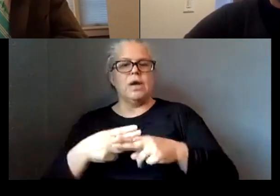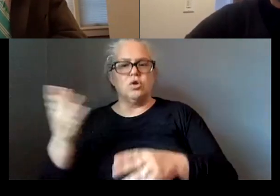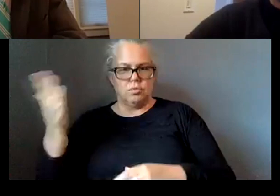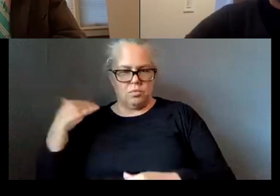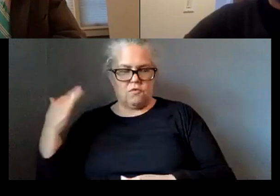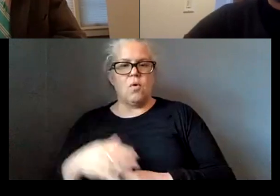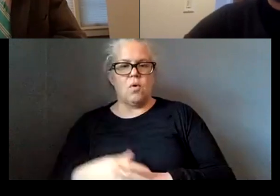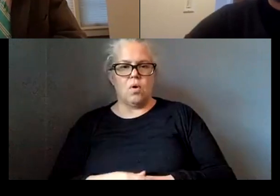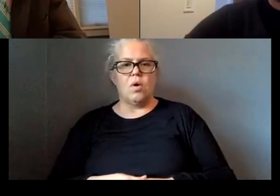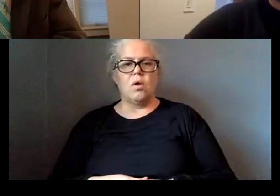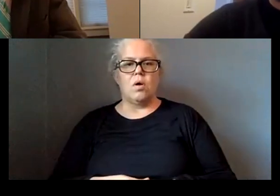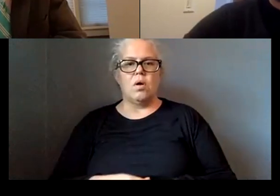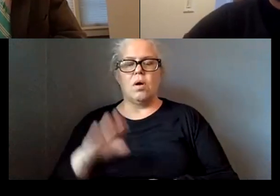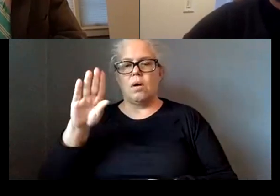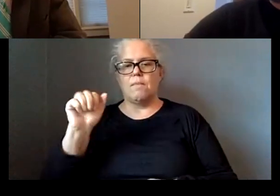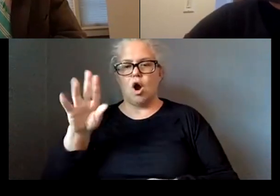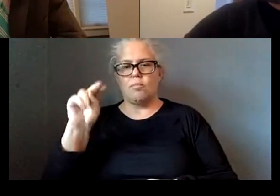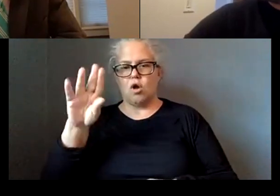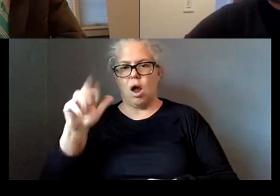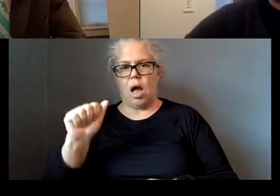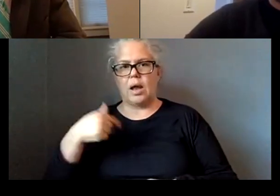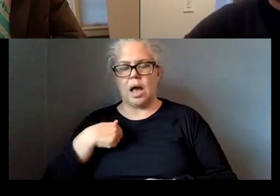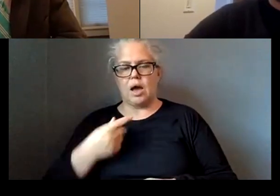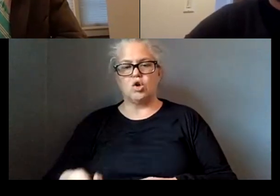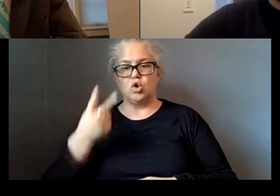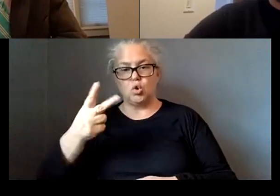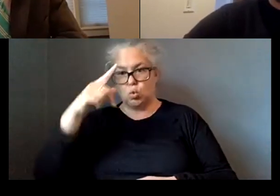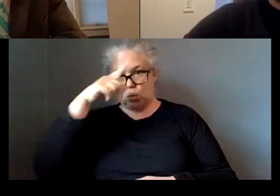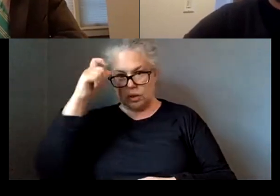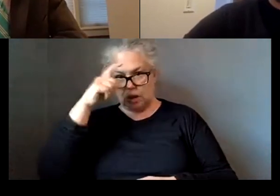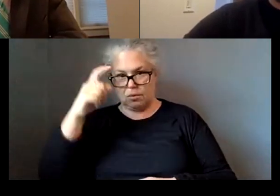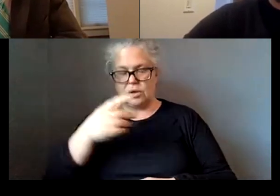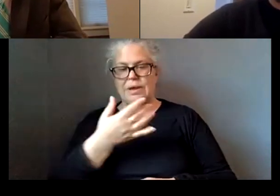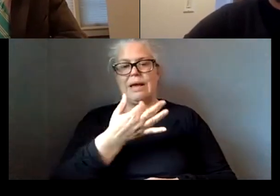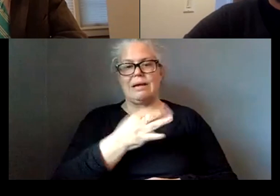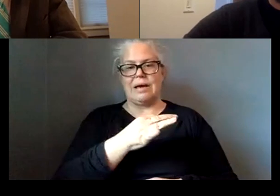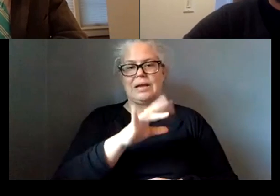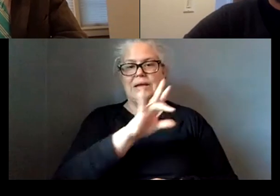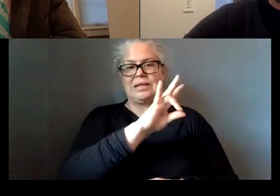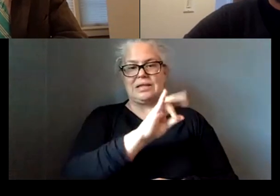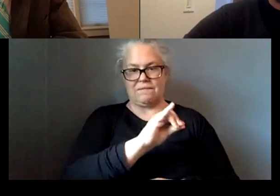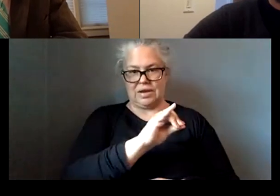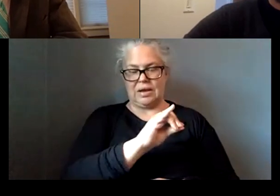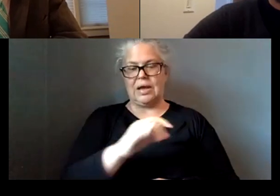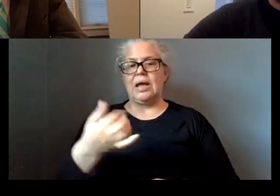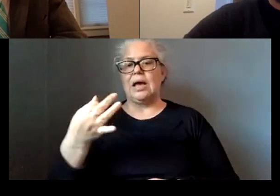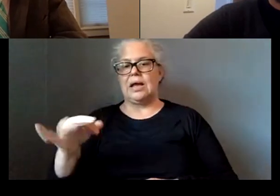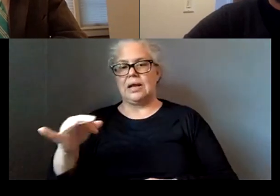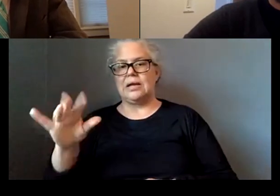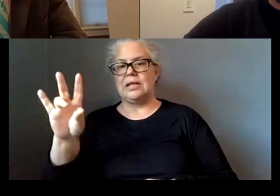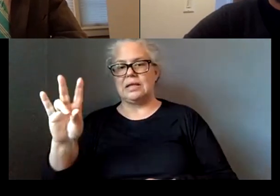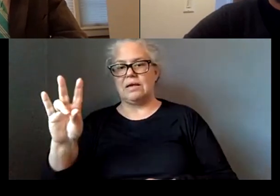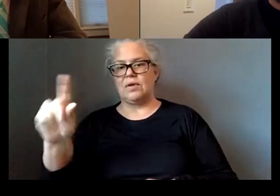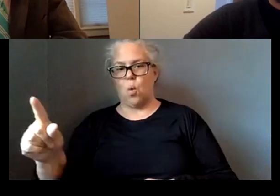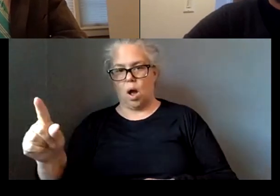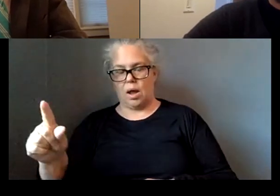before we began that Barbara and I spent 2 summers in 1970 and 71 in the Lake District, and we